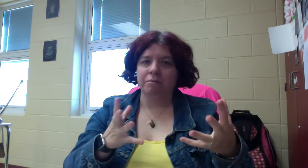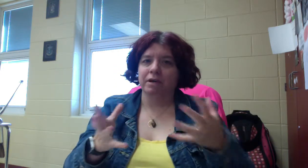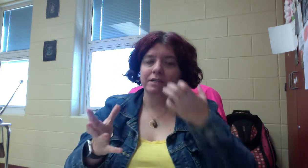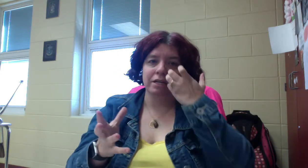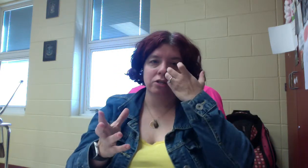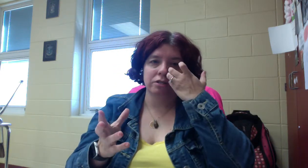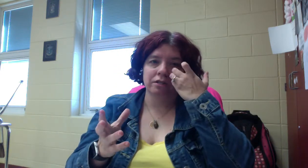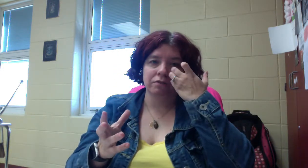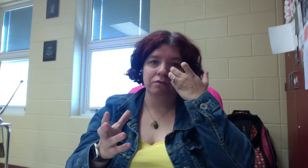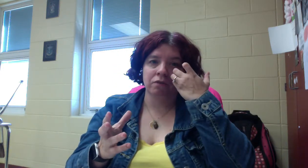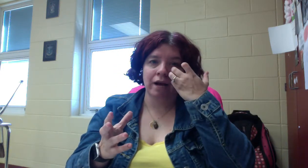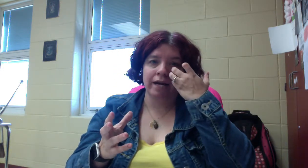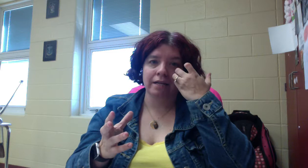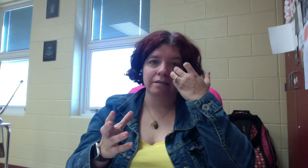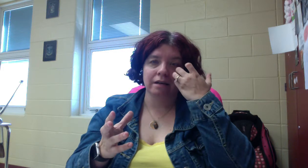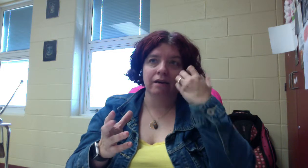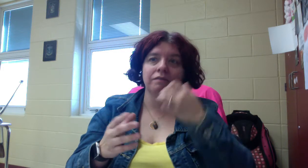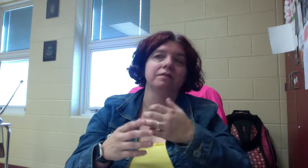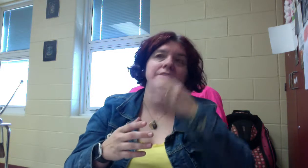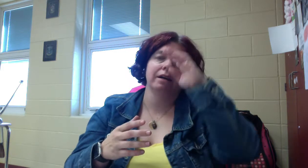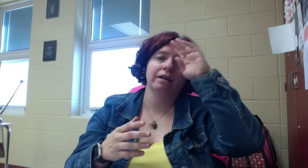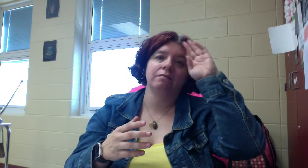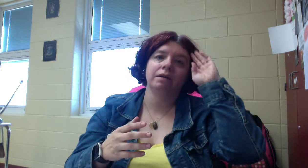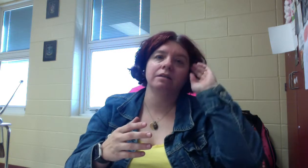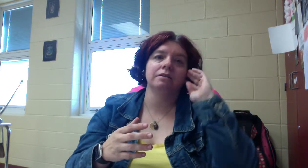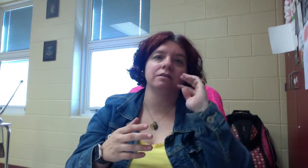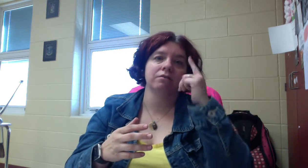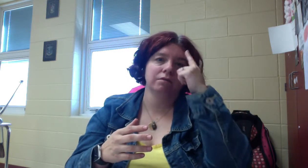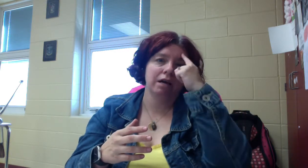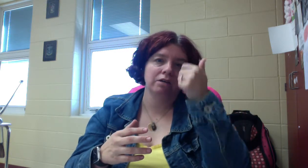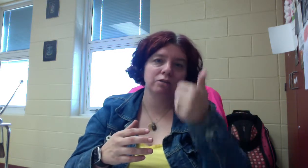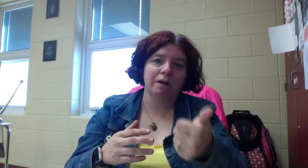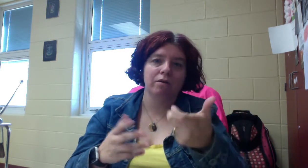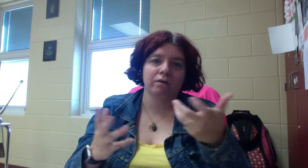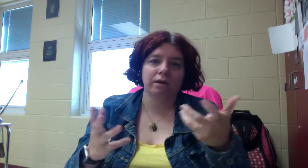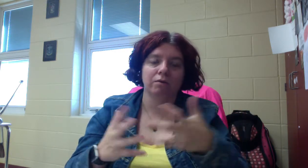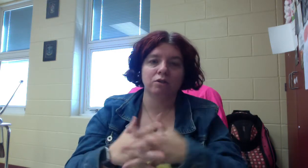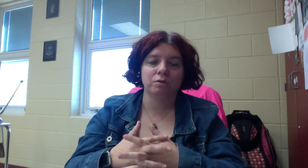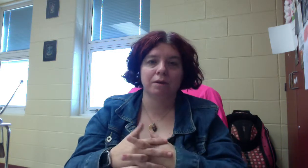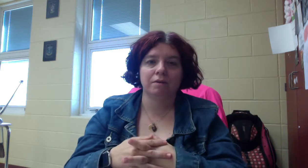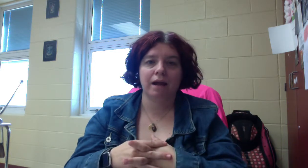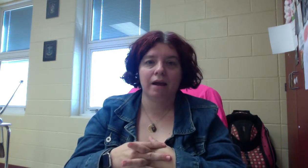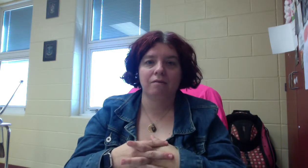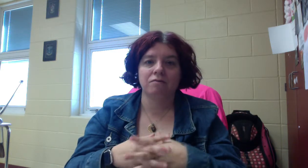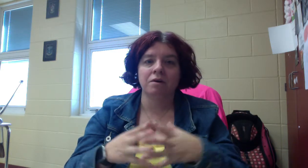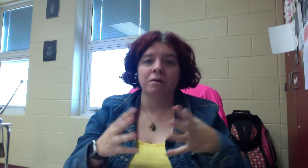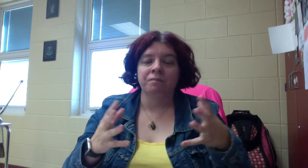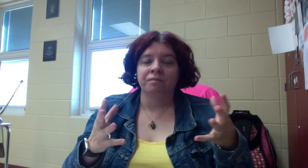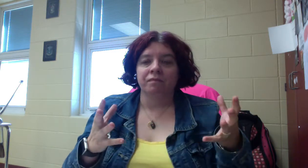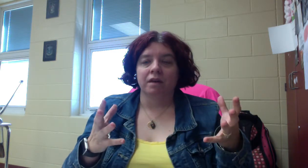I teach different varieties of the sign because, you know, knowledge is power, and I want you to be able to have